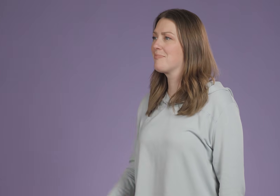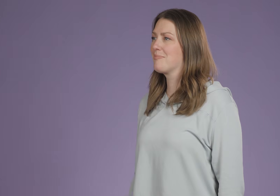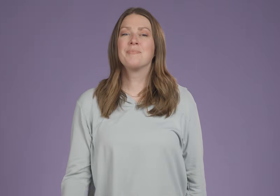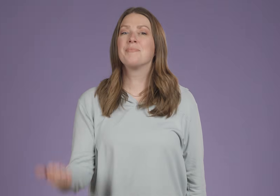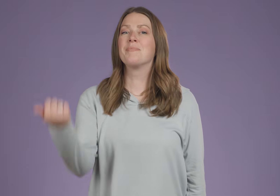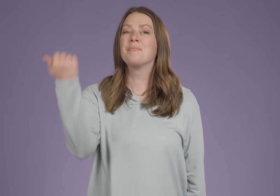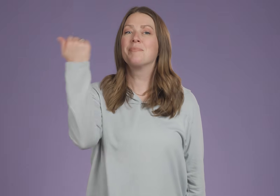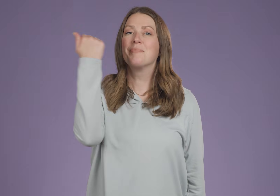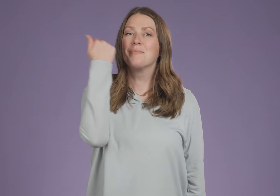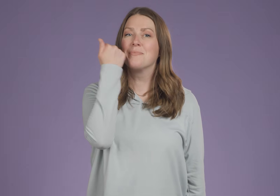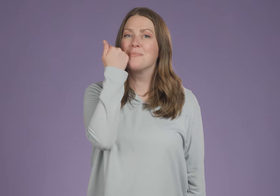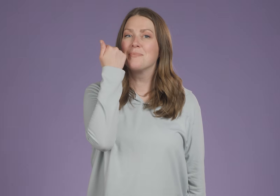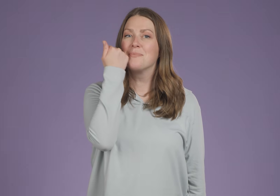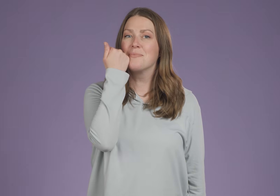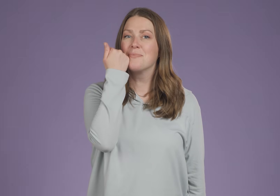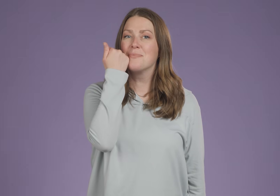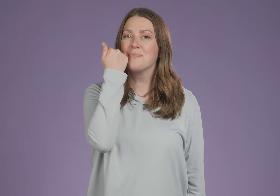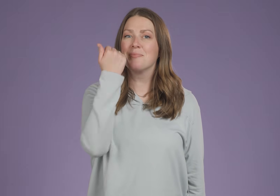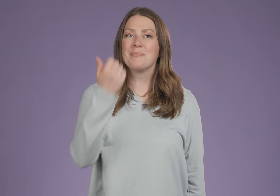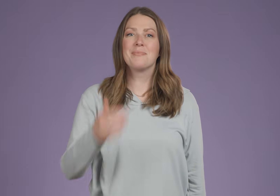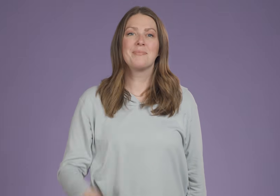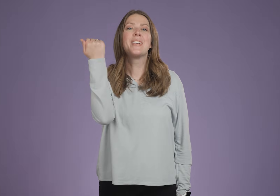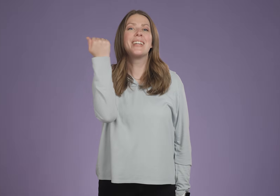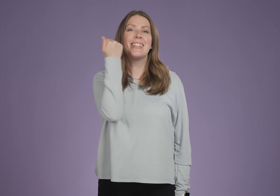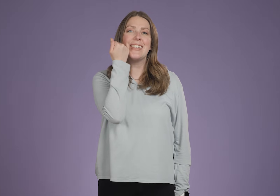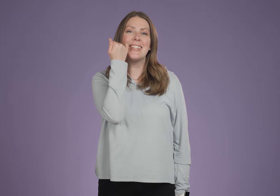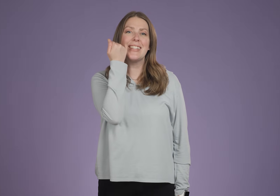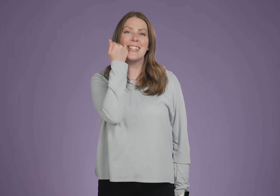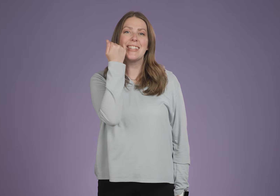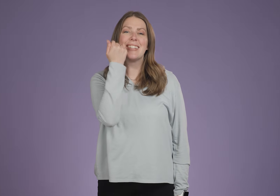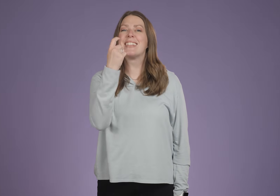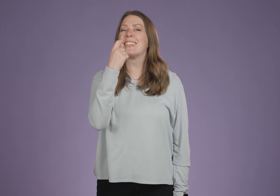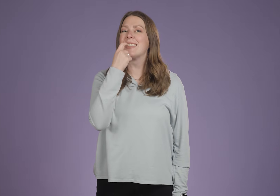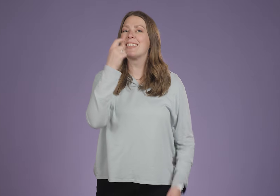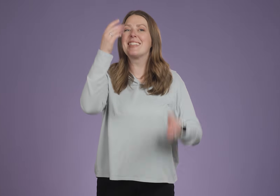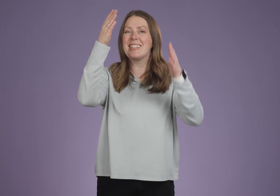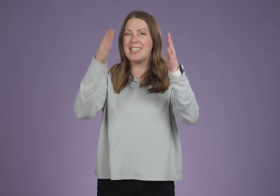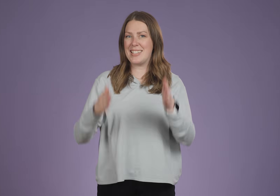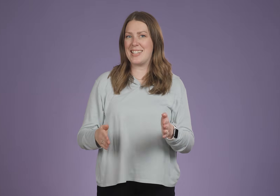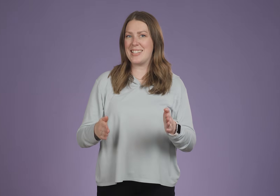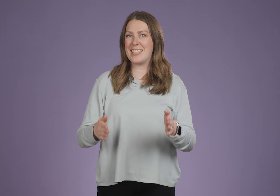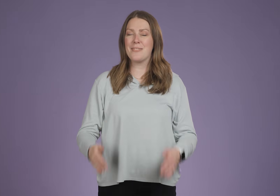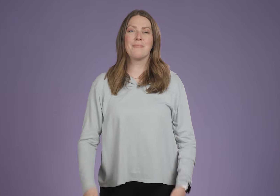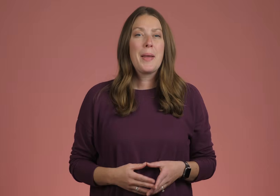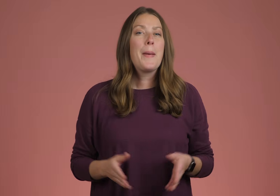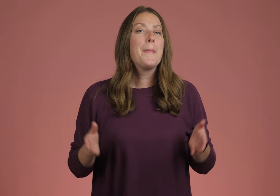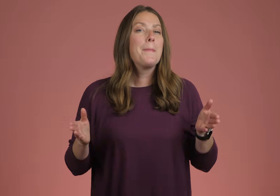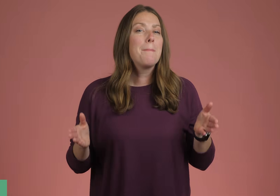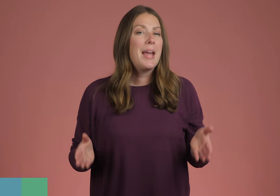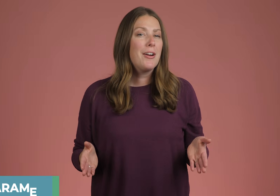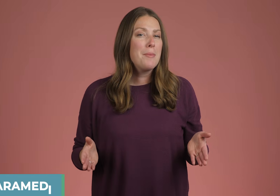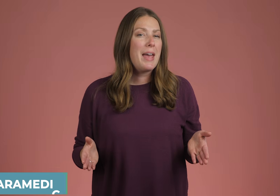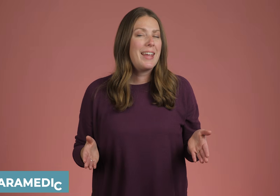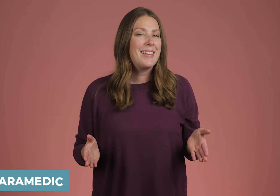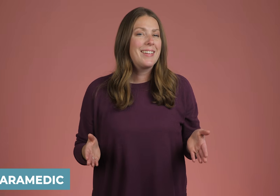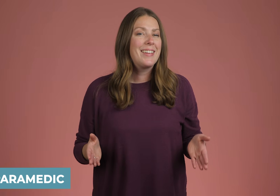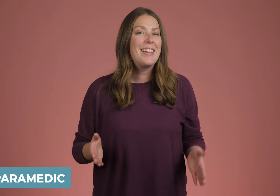up to your cheek where your teeth are. Dentist, dentist. Paramedic